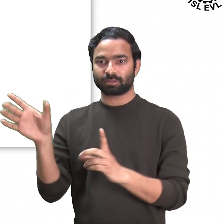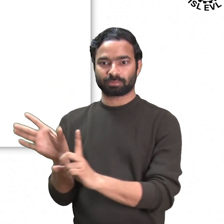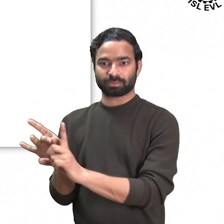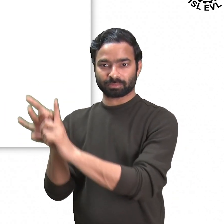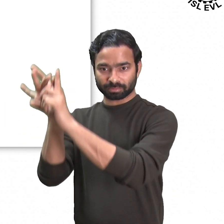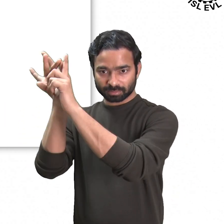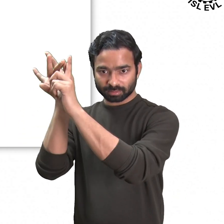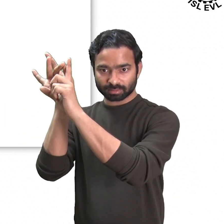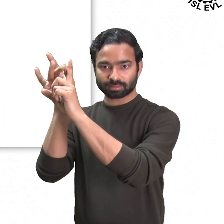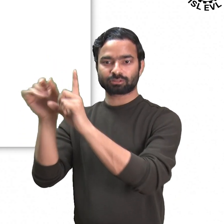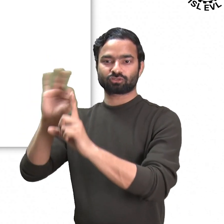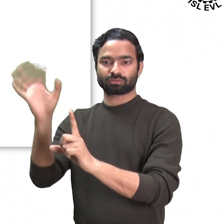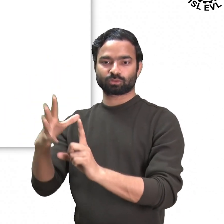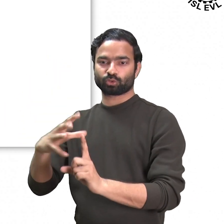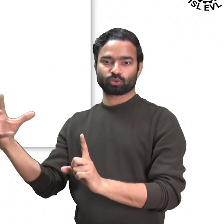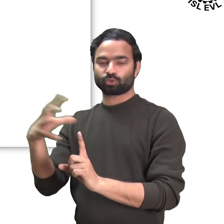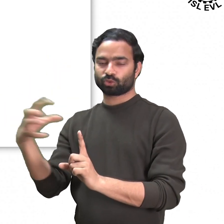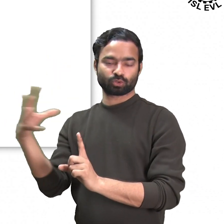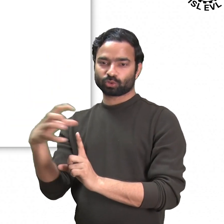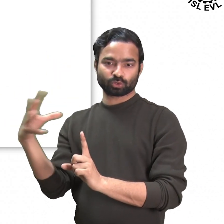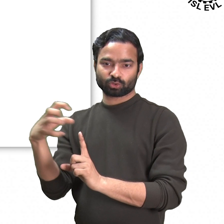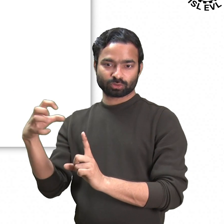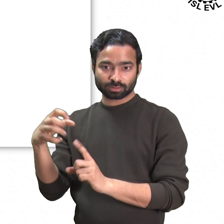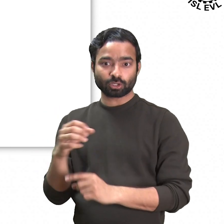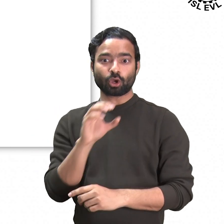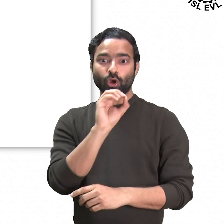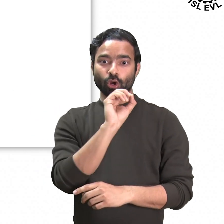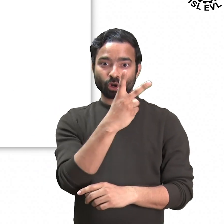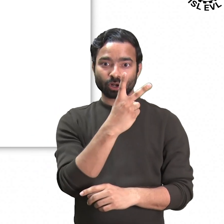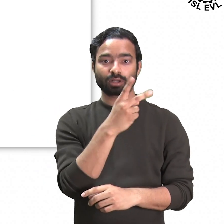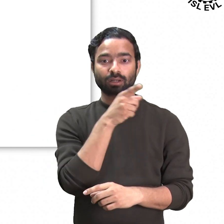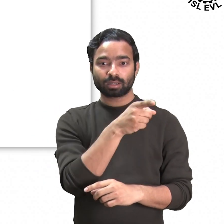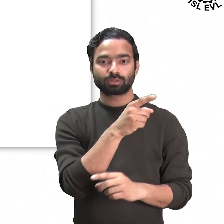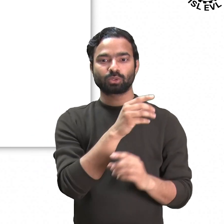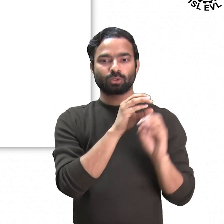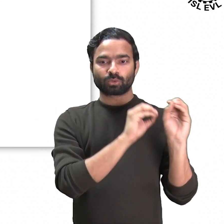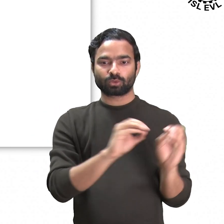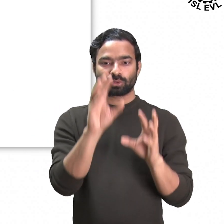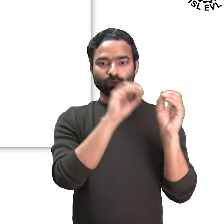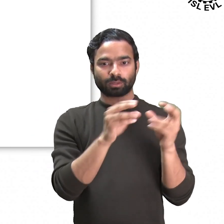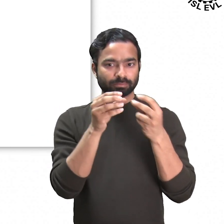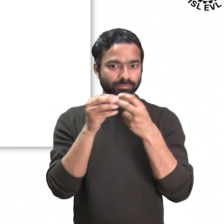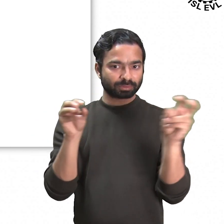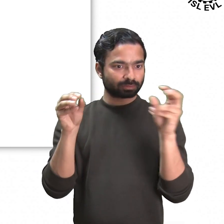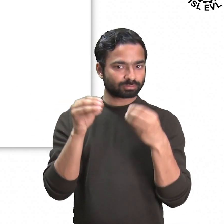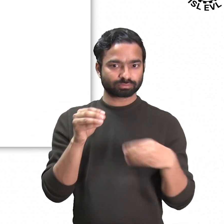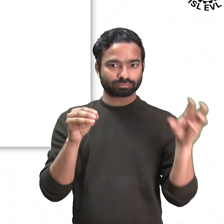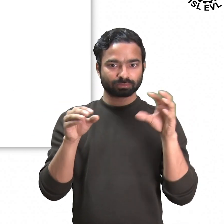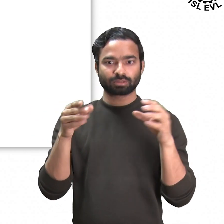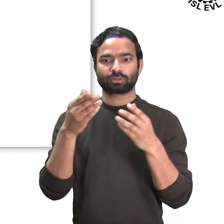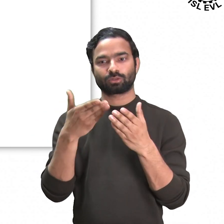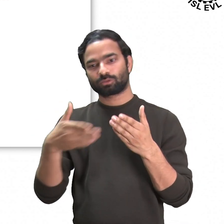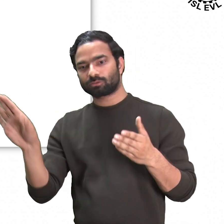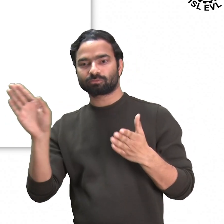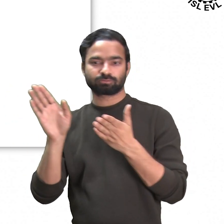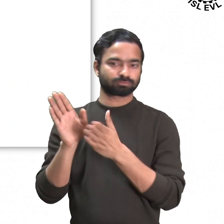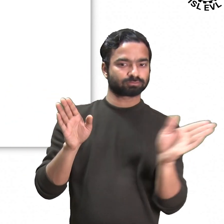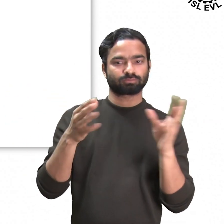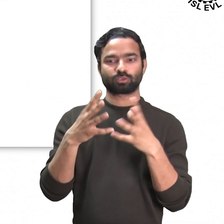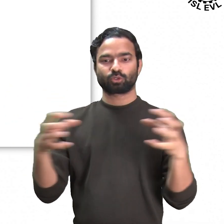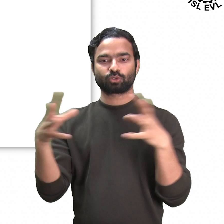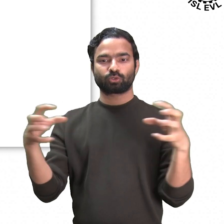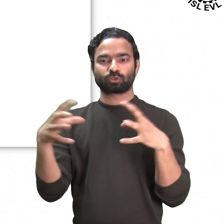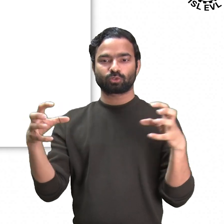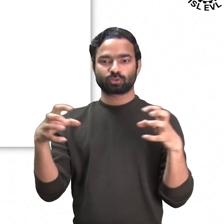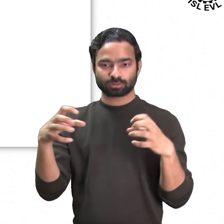protons. These protons are transported across the solid polymer membrane from the anode to the cathode side and